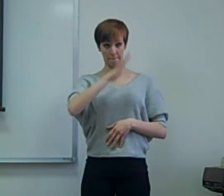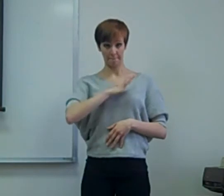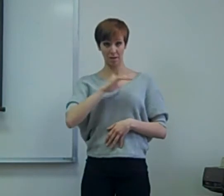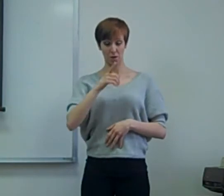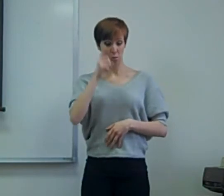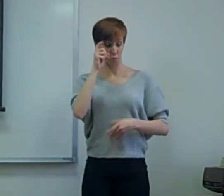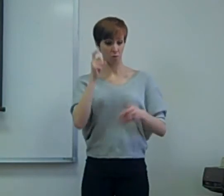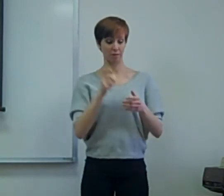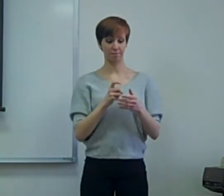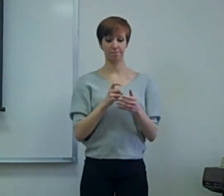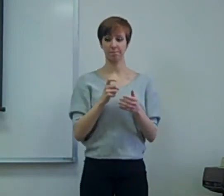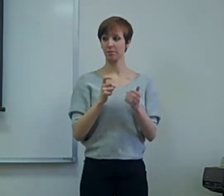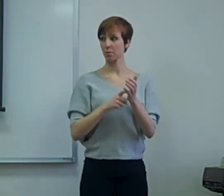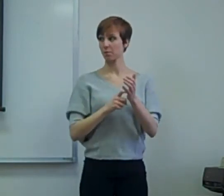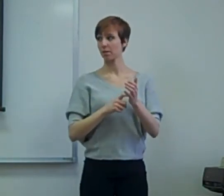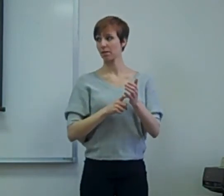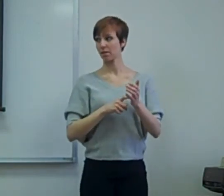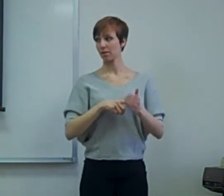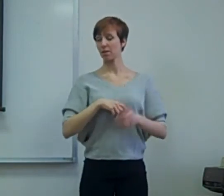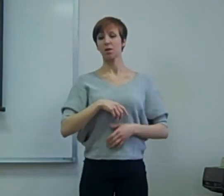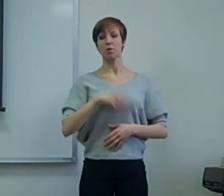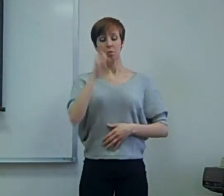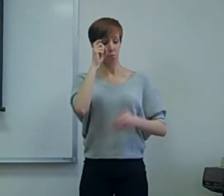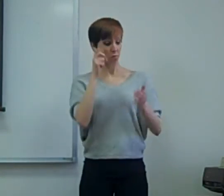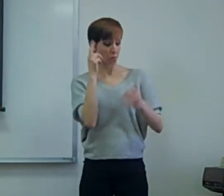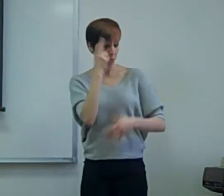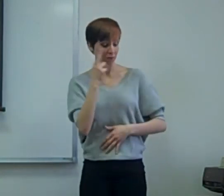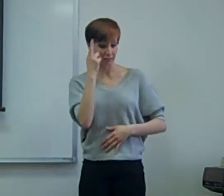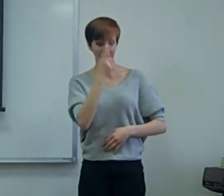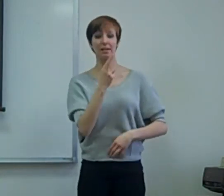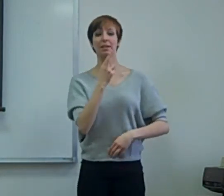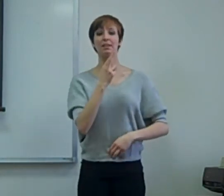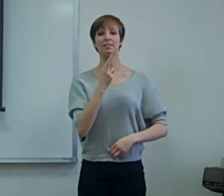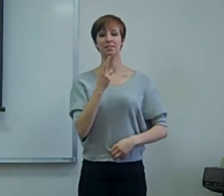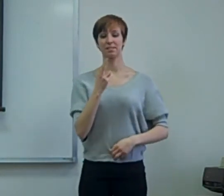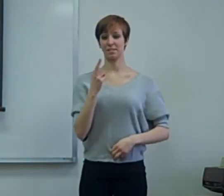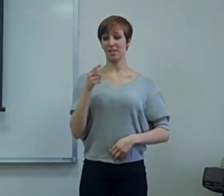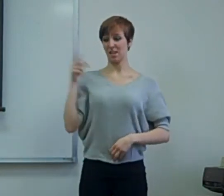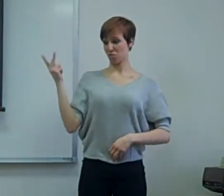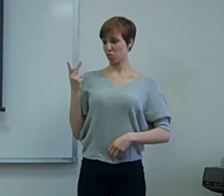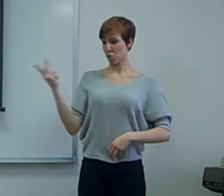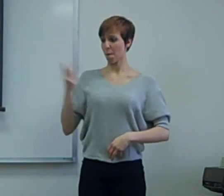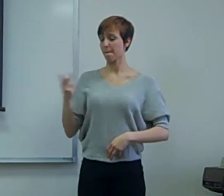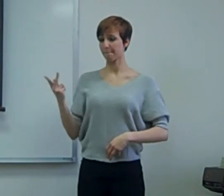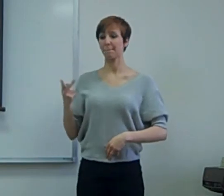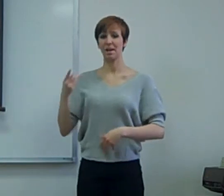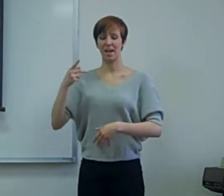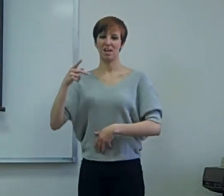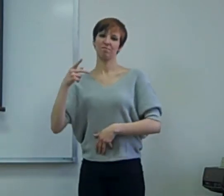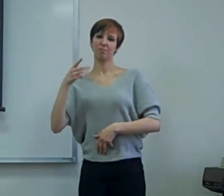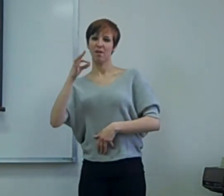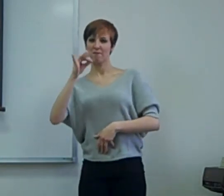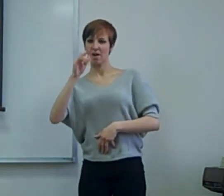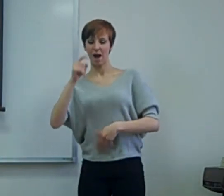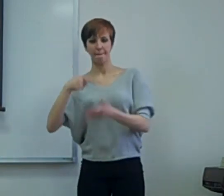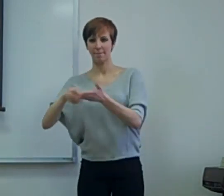that is so Greg. That was so Greg. And so she said, well, it's like, you know,